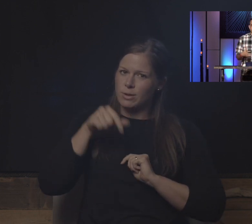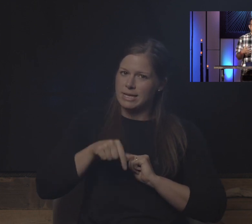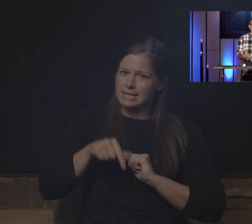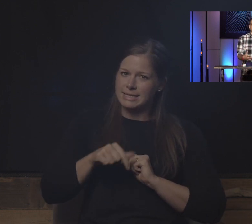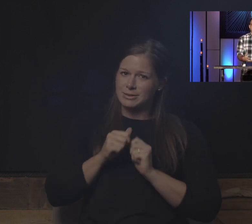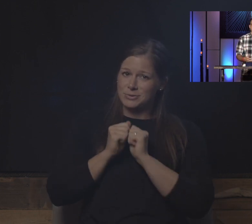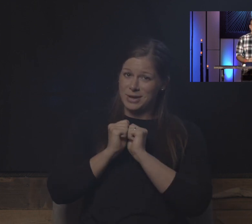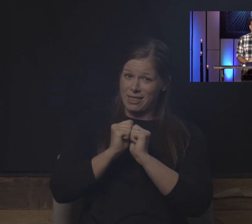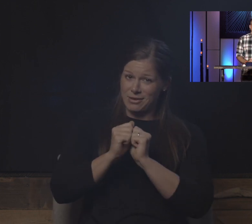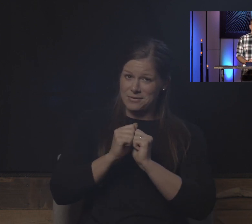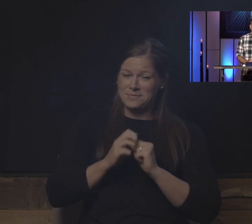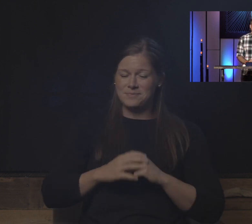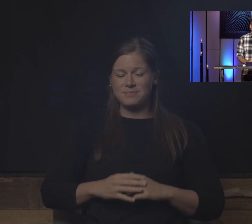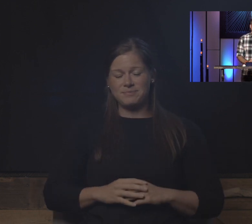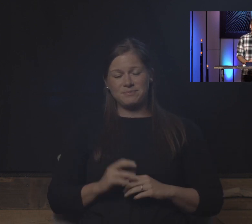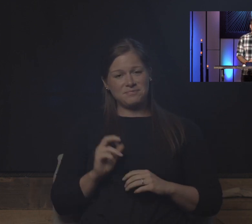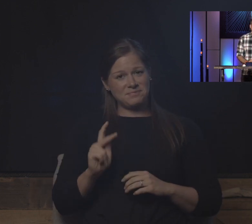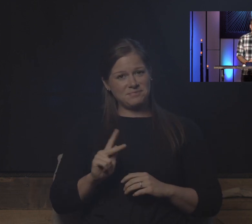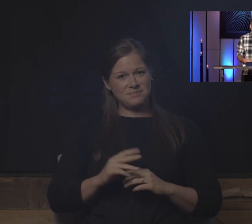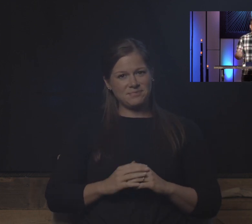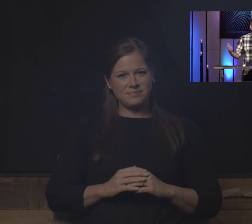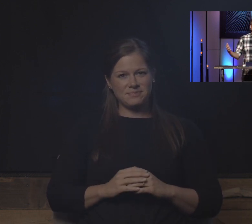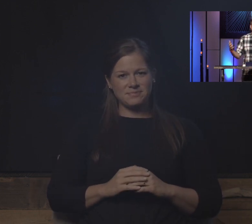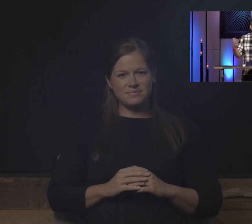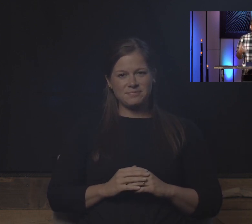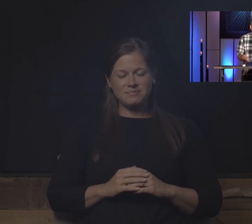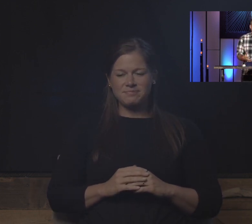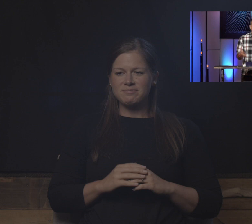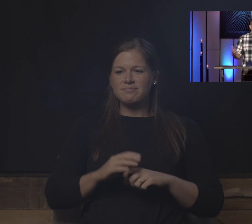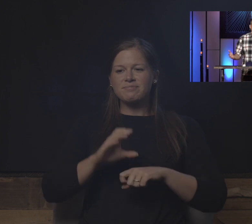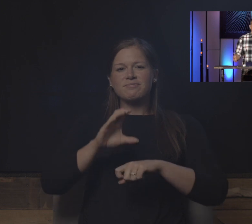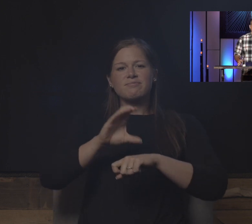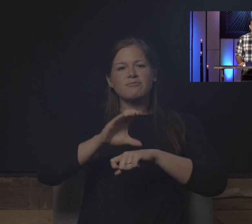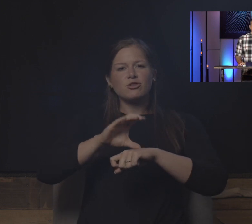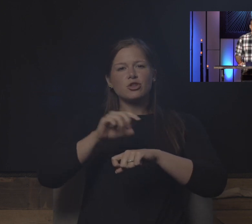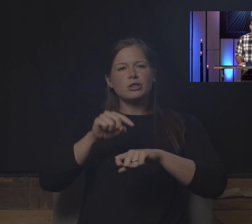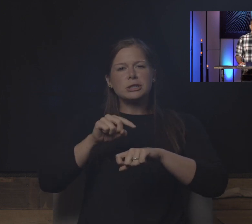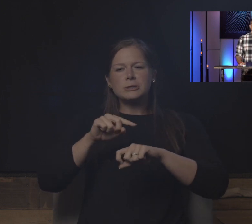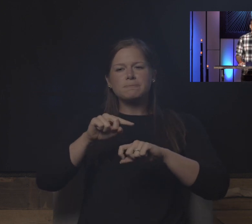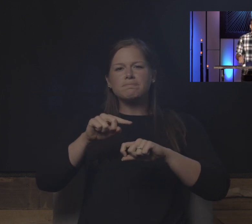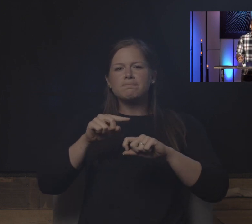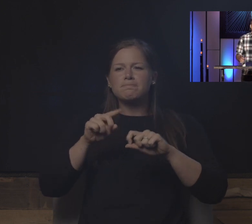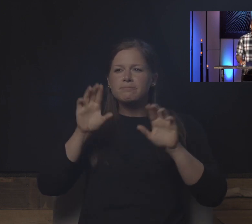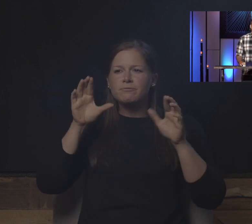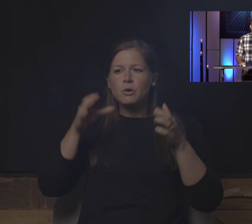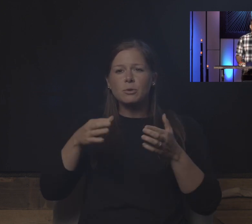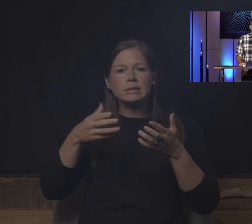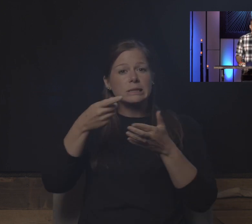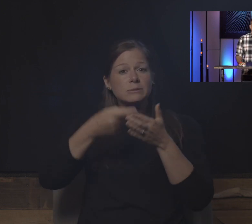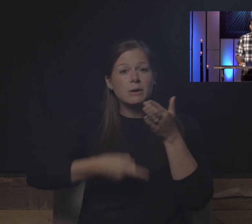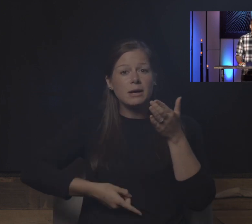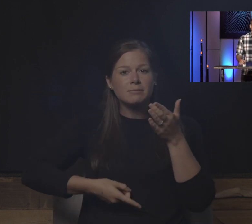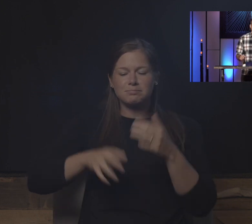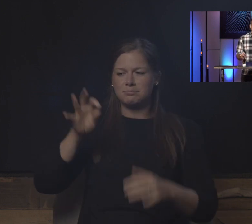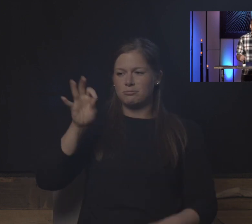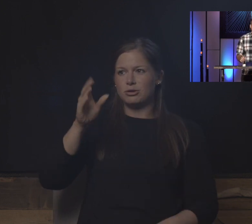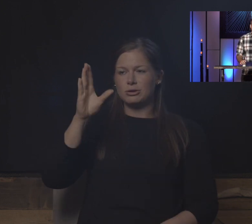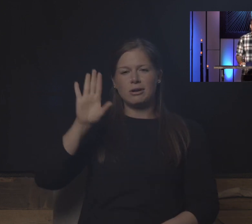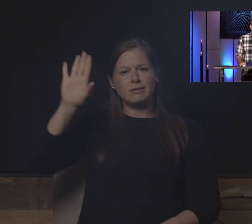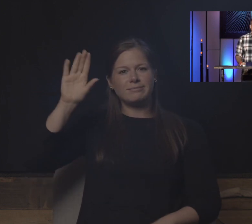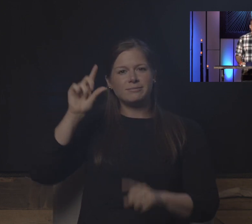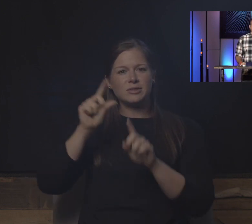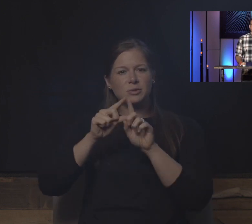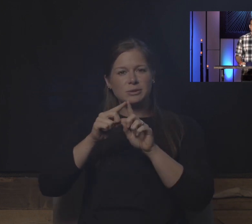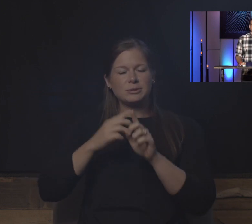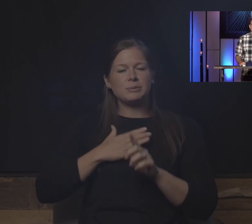being the church is all about, okay? And preaching God's word is also what the church is all about. So grab your Bibles and open to